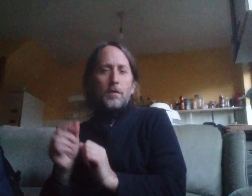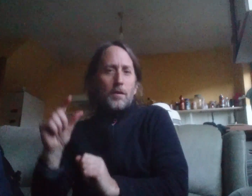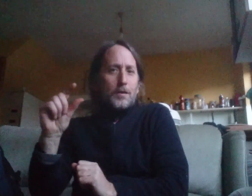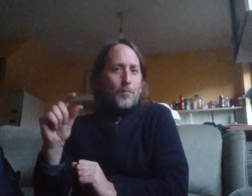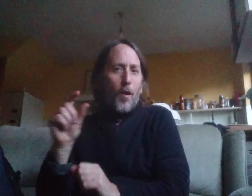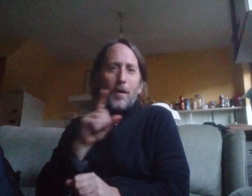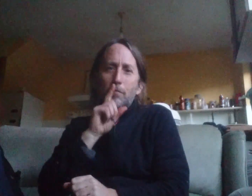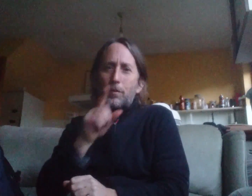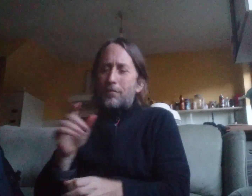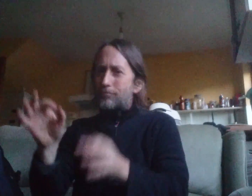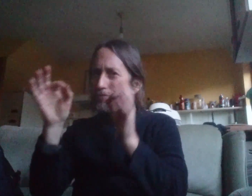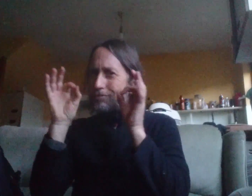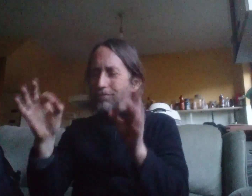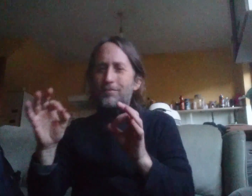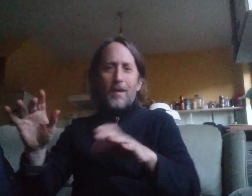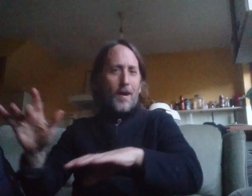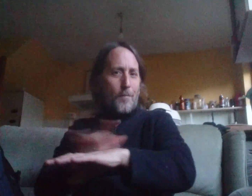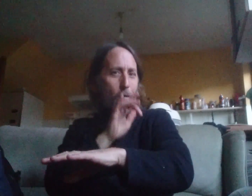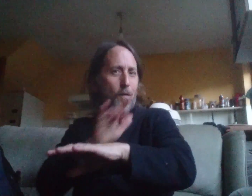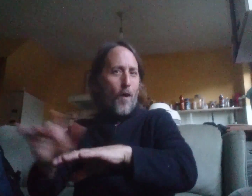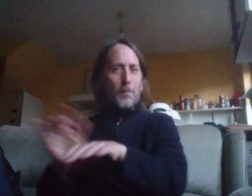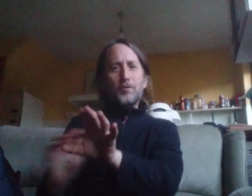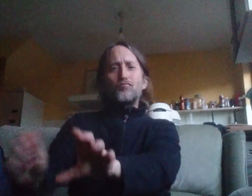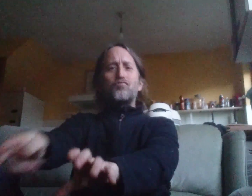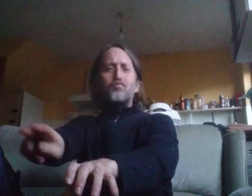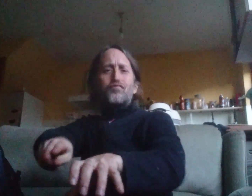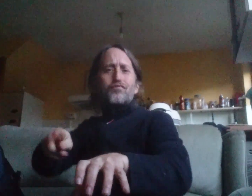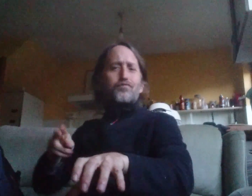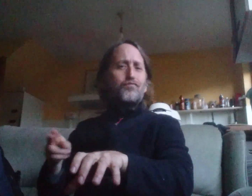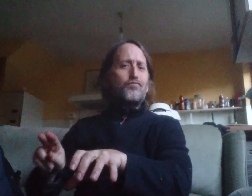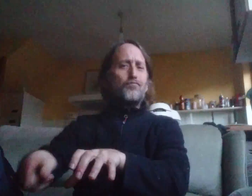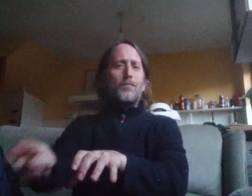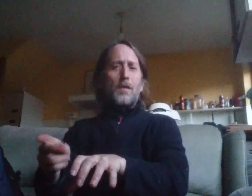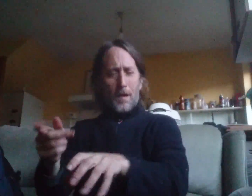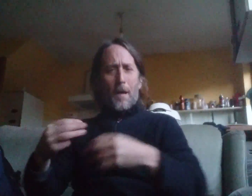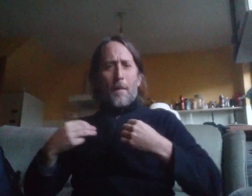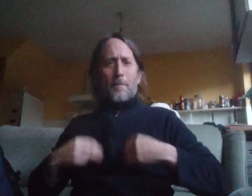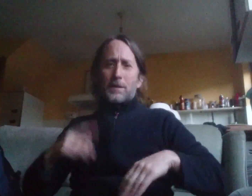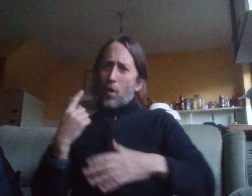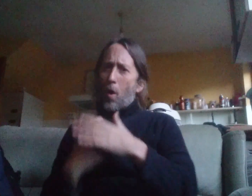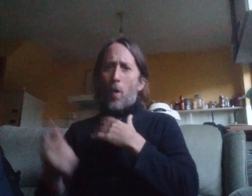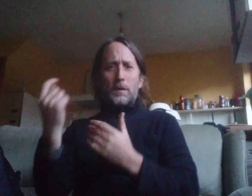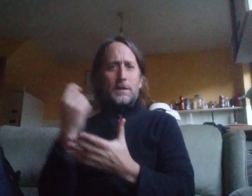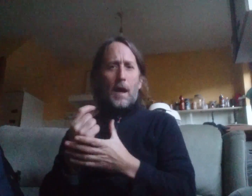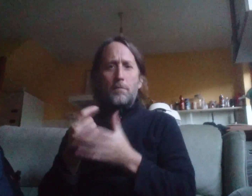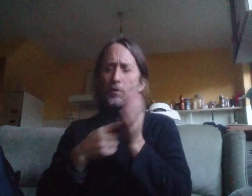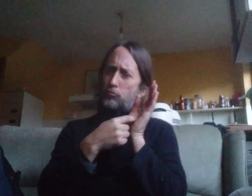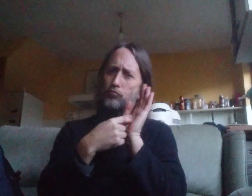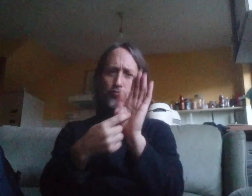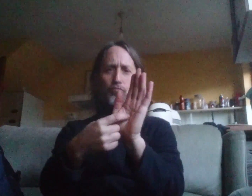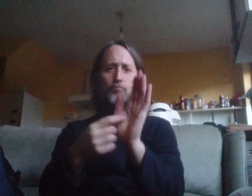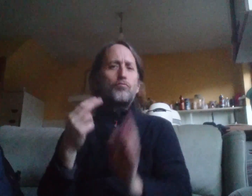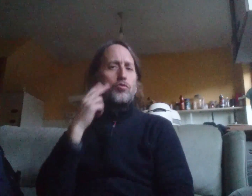gala performance. It is indeed a man's only chance to shine during a meal."